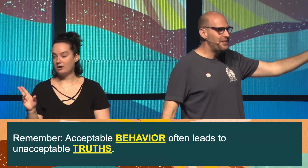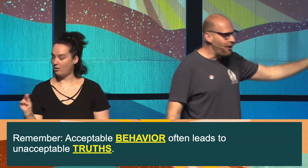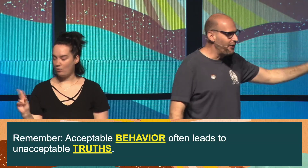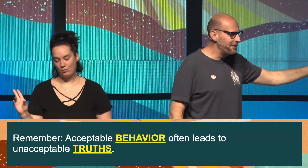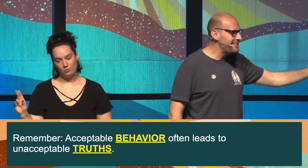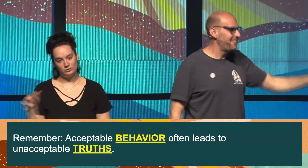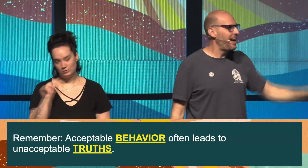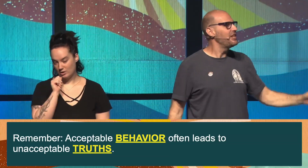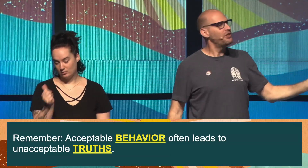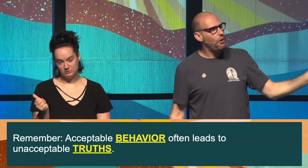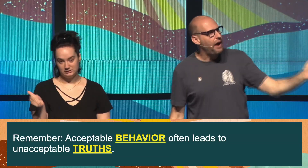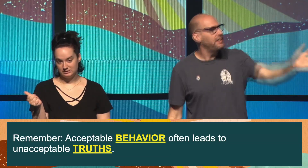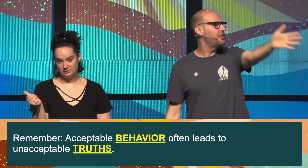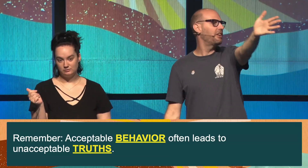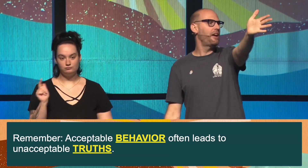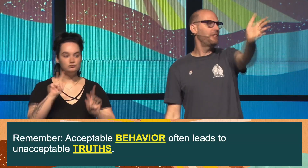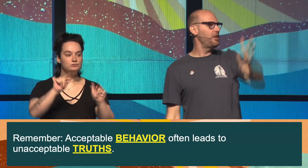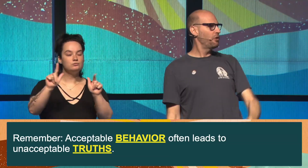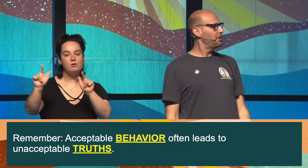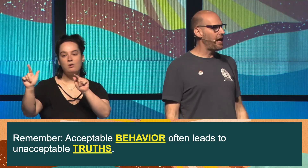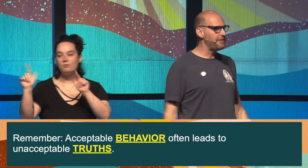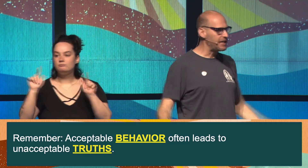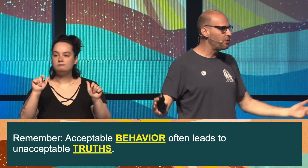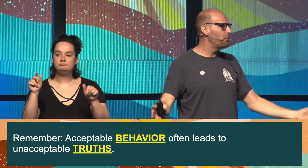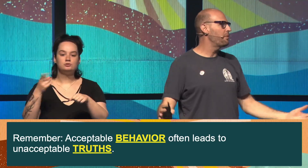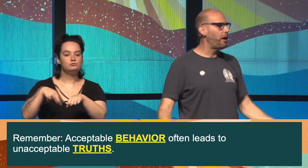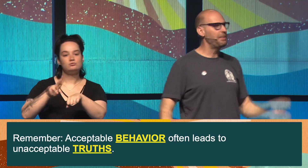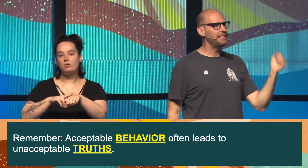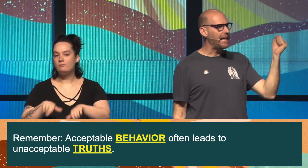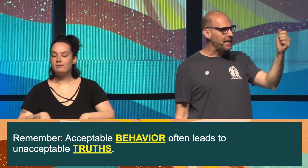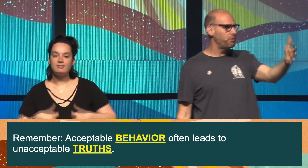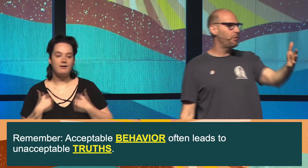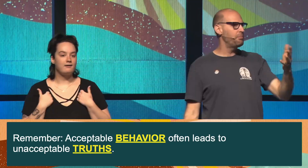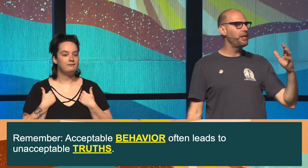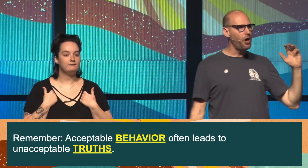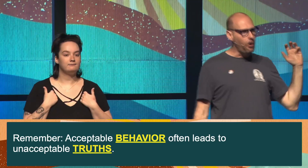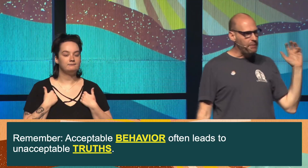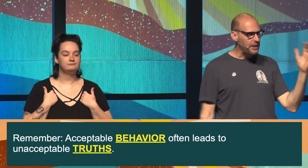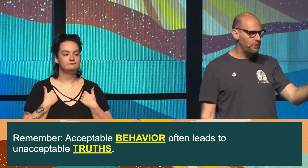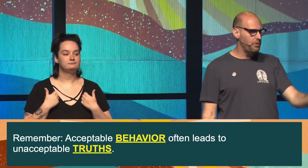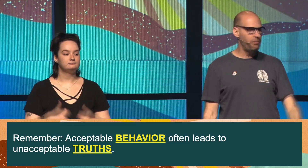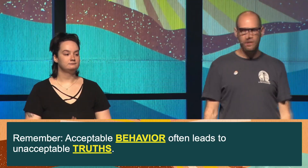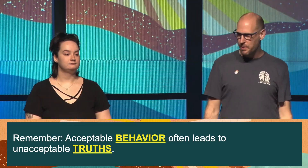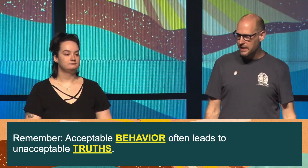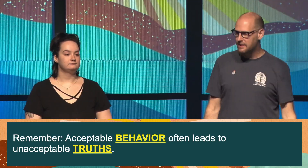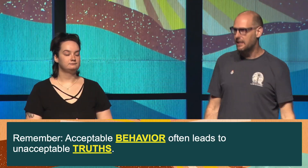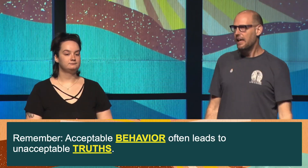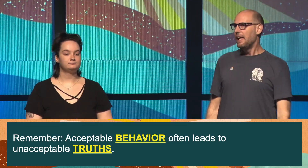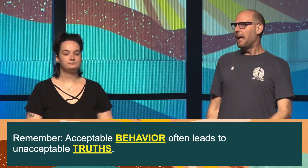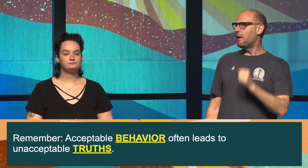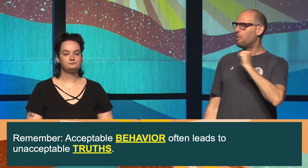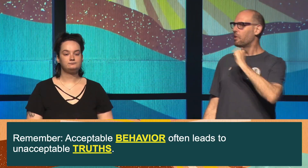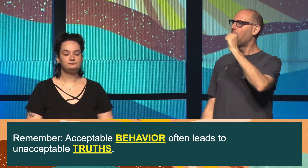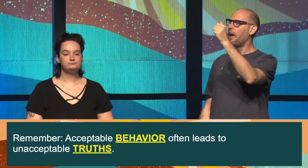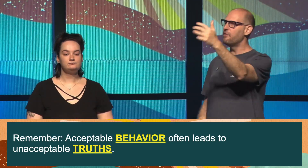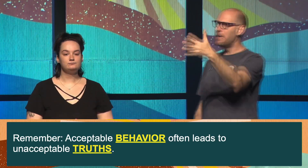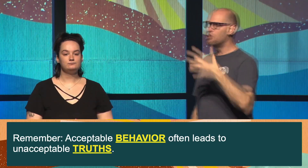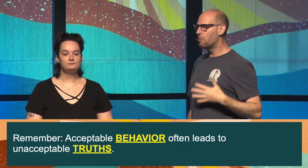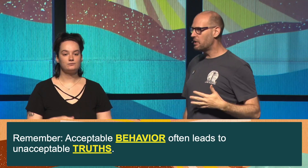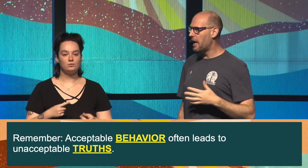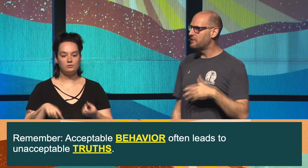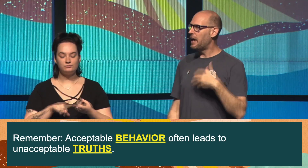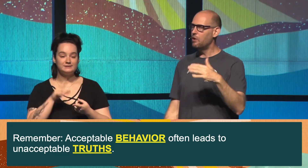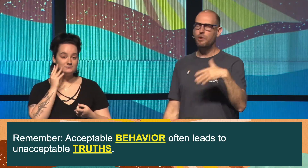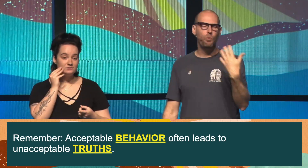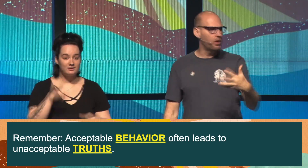No, you don't, right? You go out into your everyday normal lives. That's what we're about, because that's where we bring hope. That's where we bring peace. And when we're in our everyday